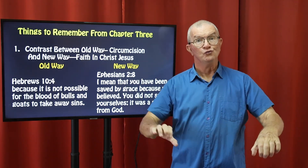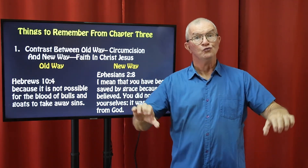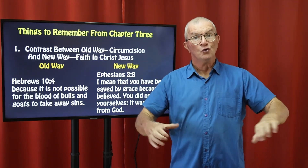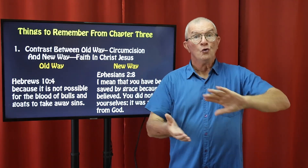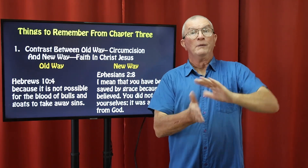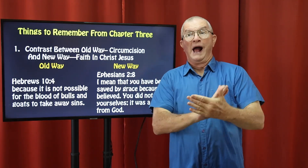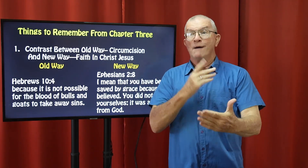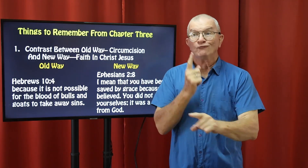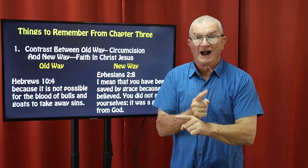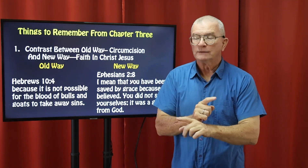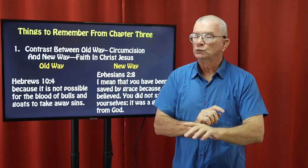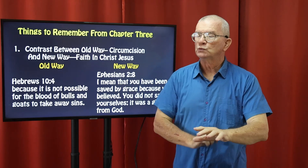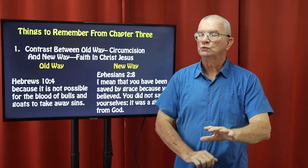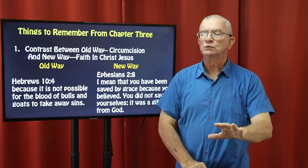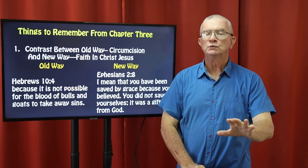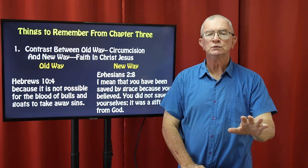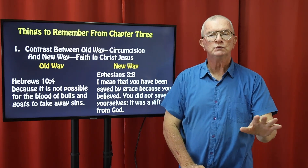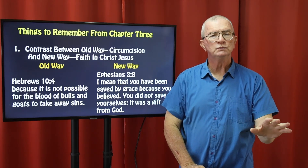do to become right. No.